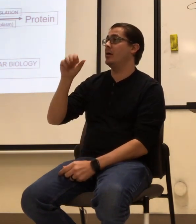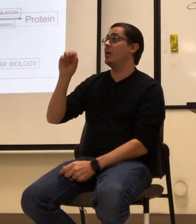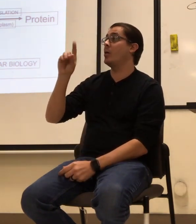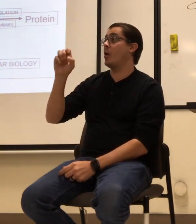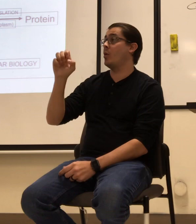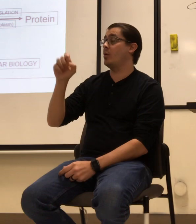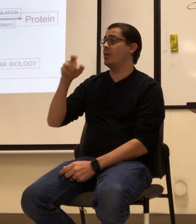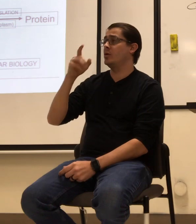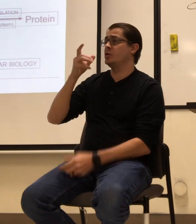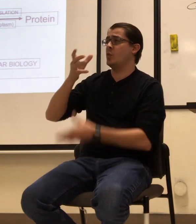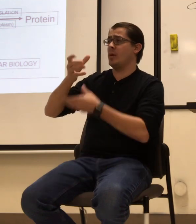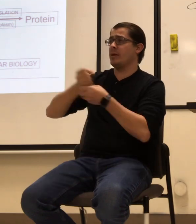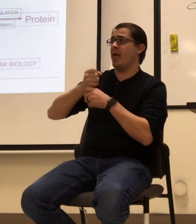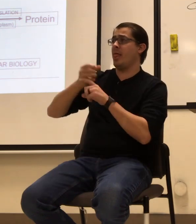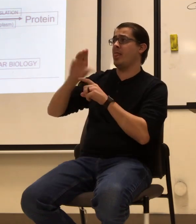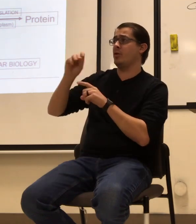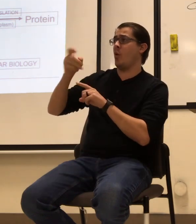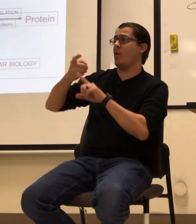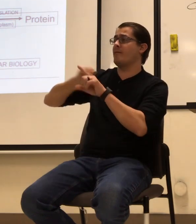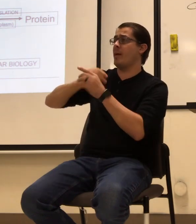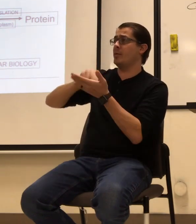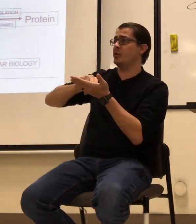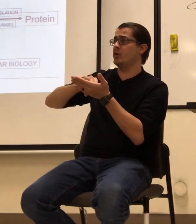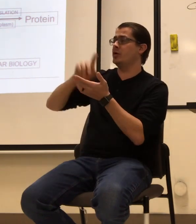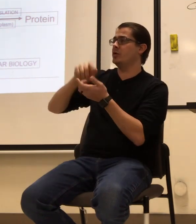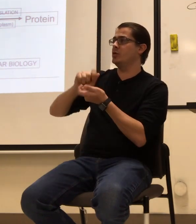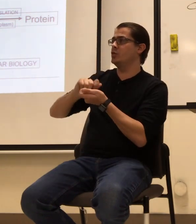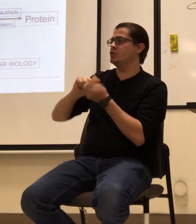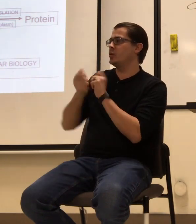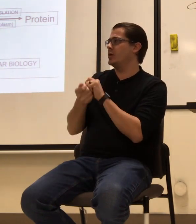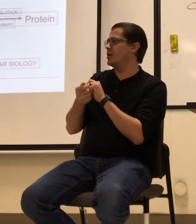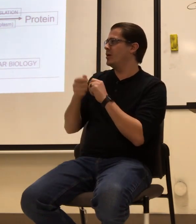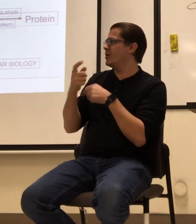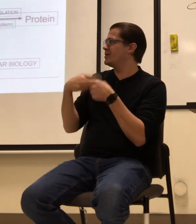Now, to get the code out of the nucleus, you have to transcribe it.